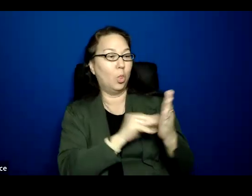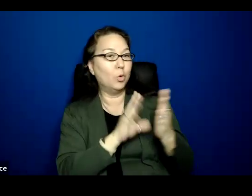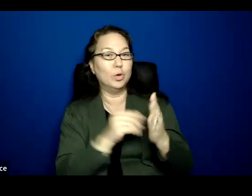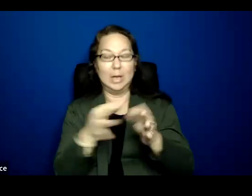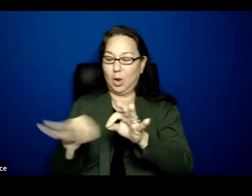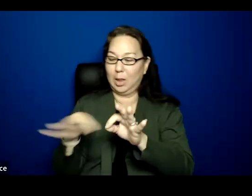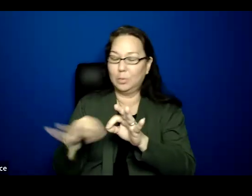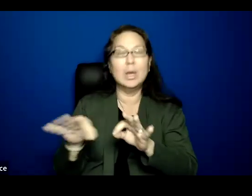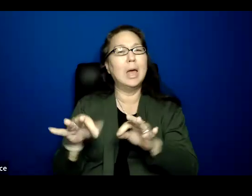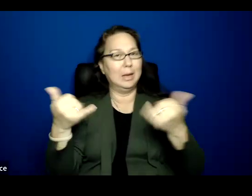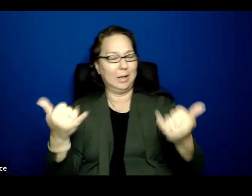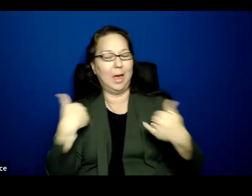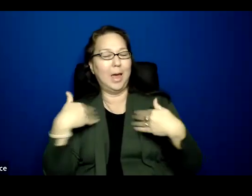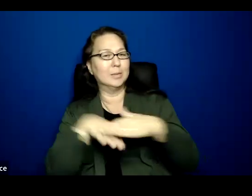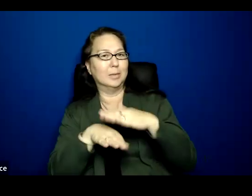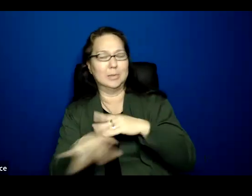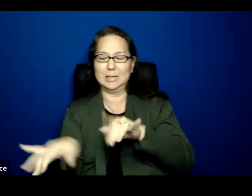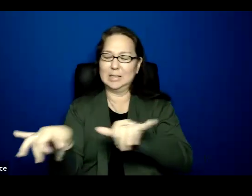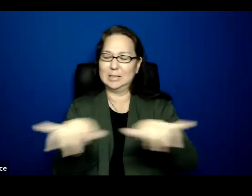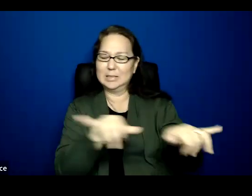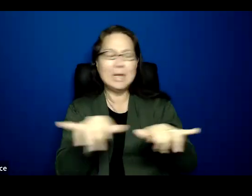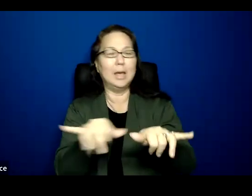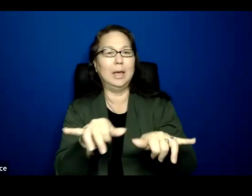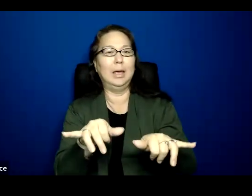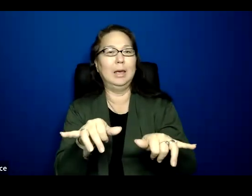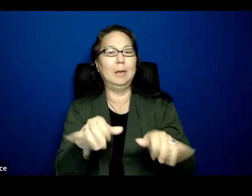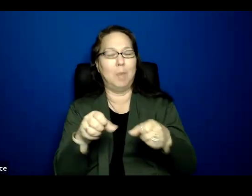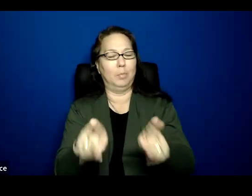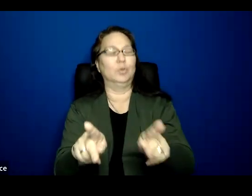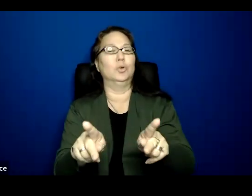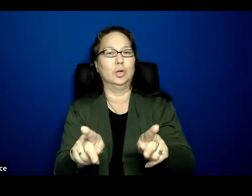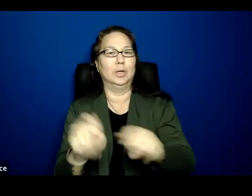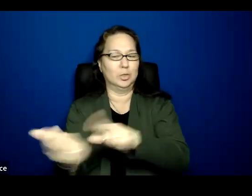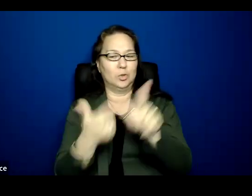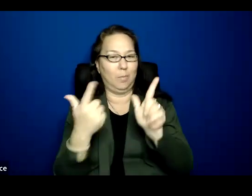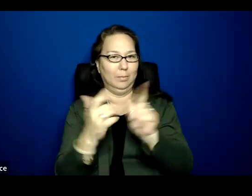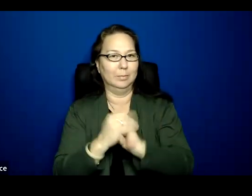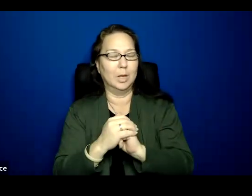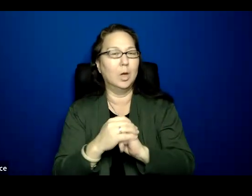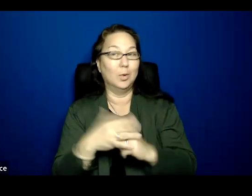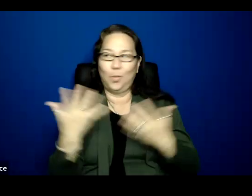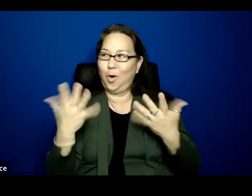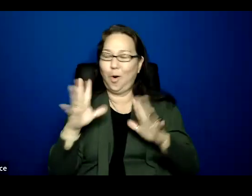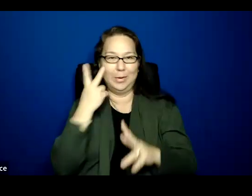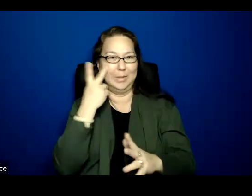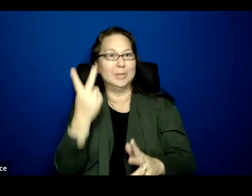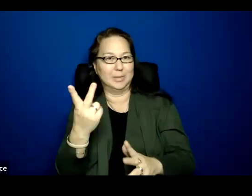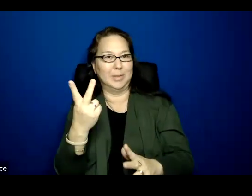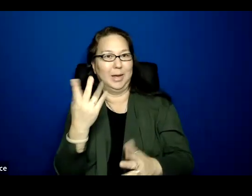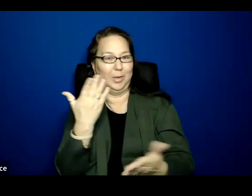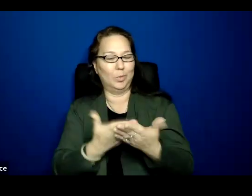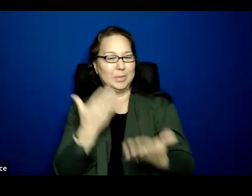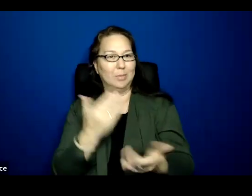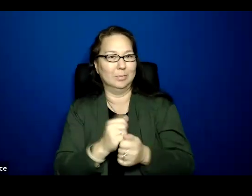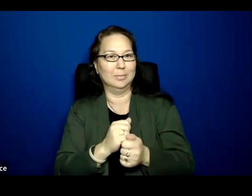has access to the same rigorous instructional opportunities. We are already seeing results. Students who were previously